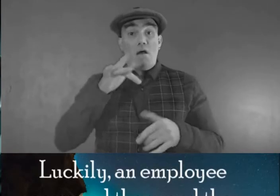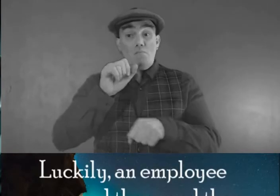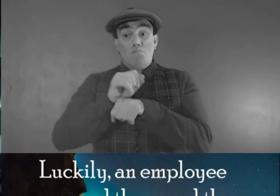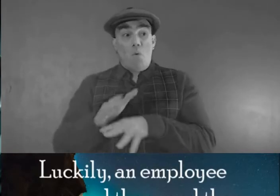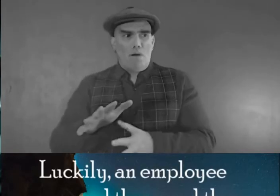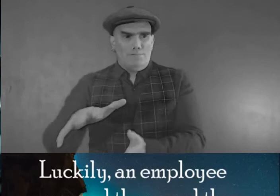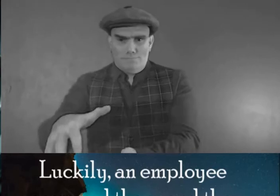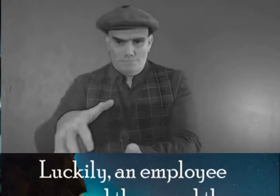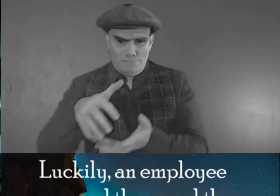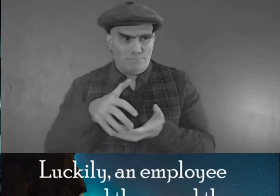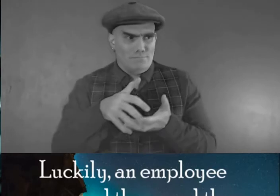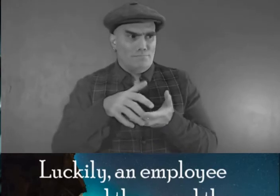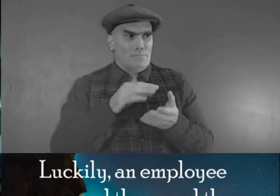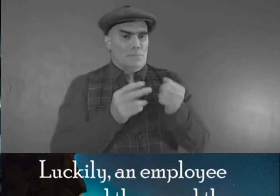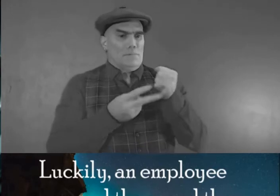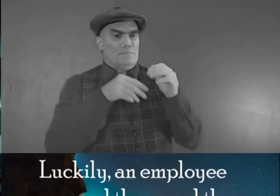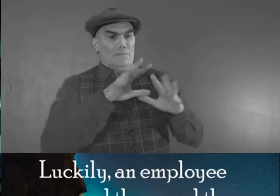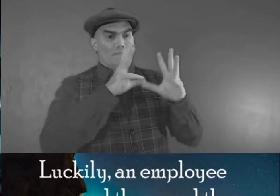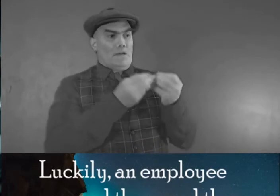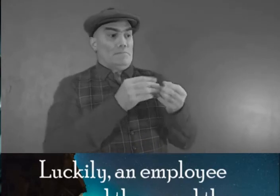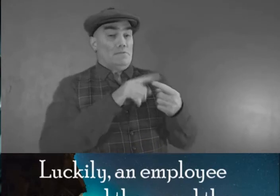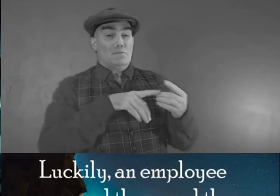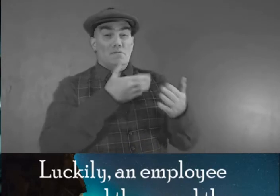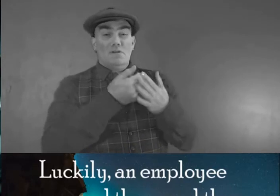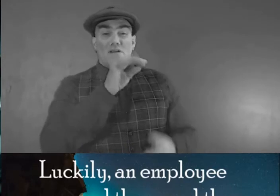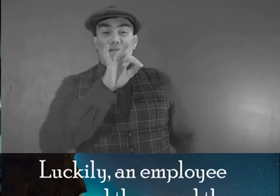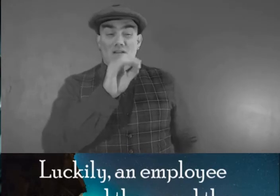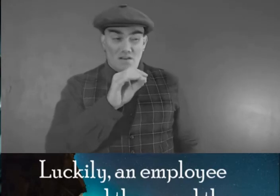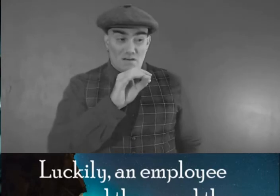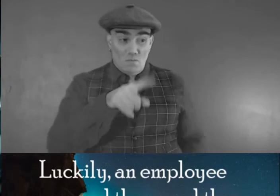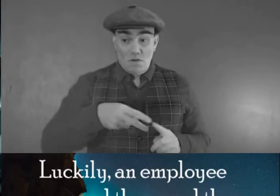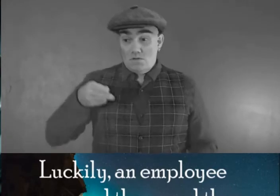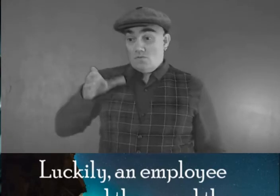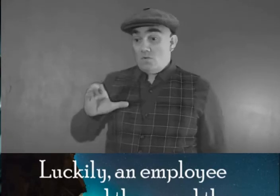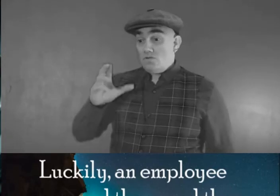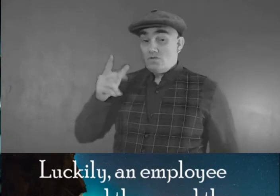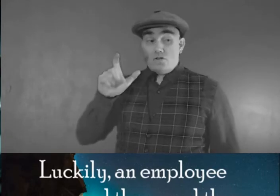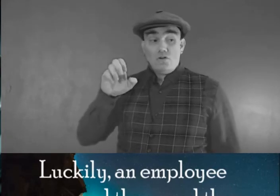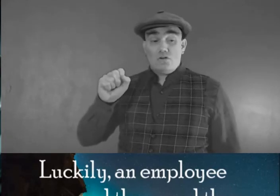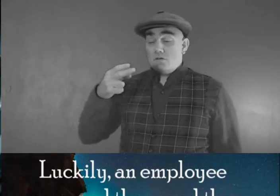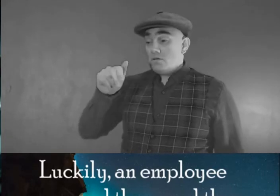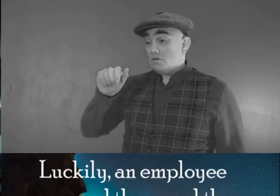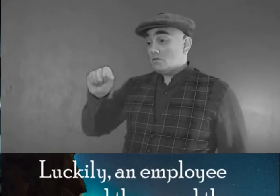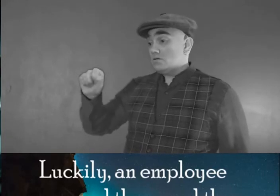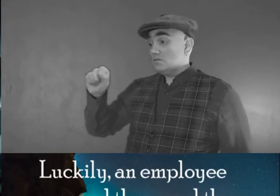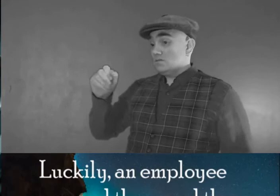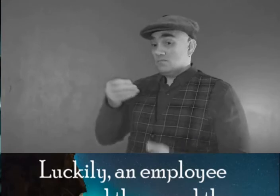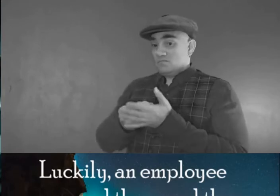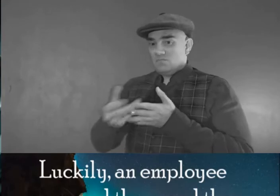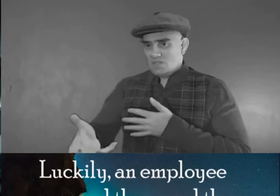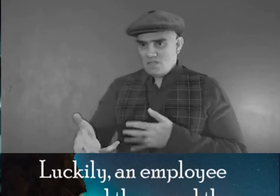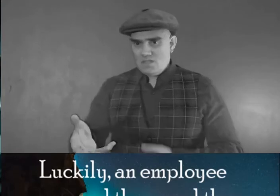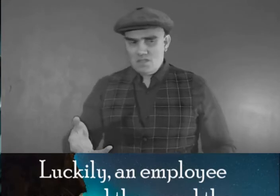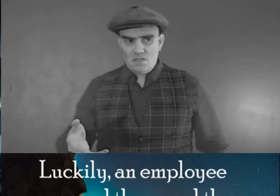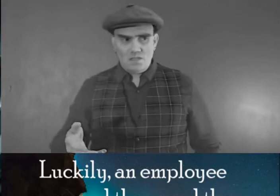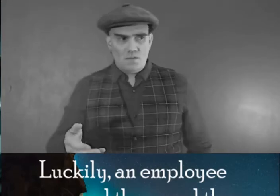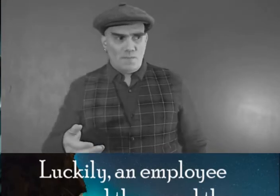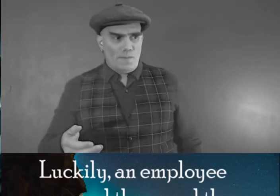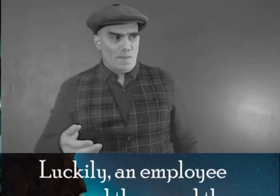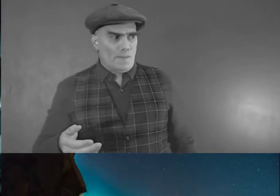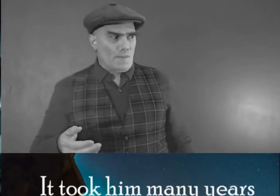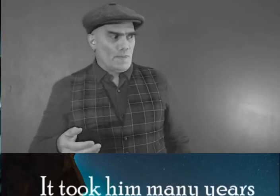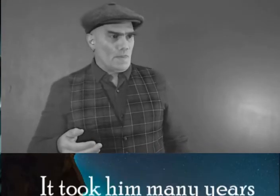Luckily, an employee recovered them, and they were kept in his family until 1980, when historian Charles Haas purchased